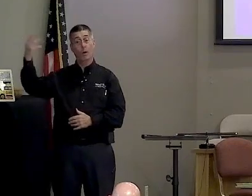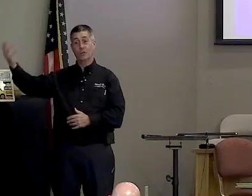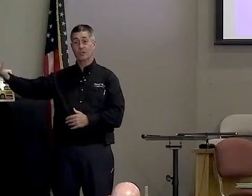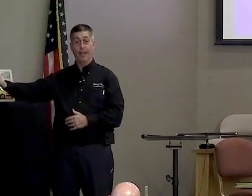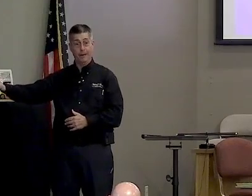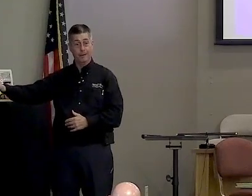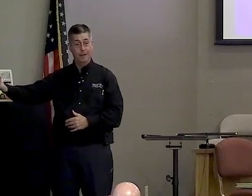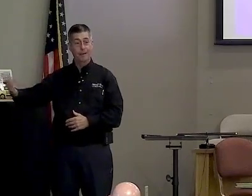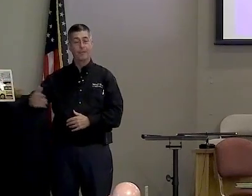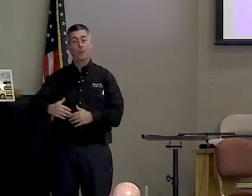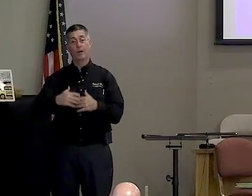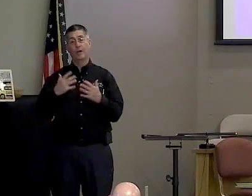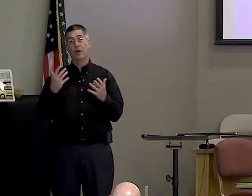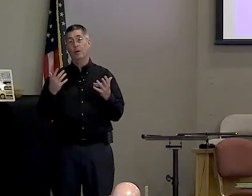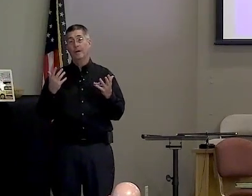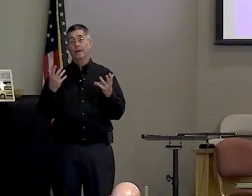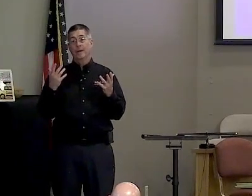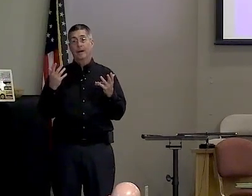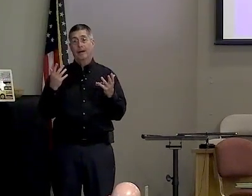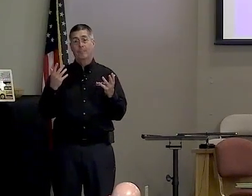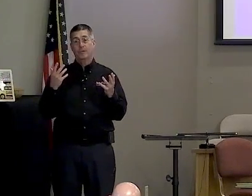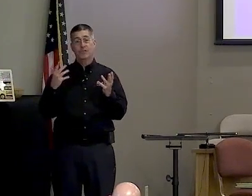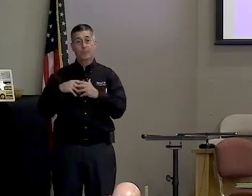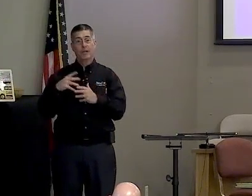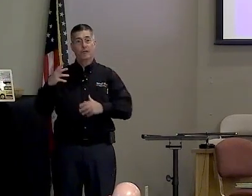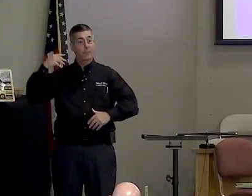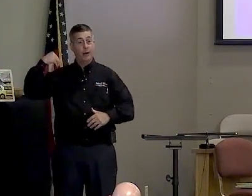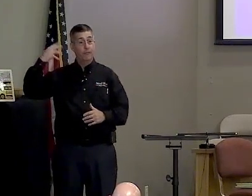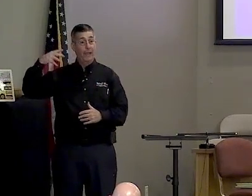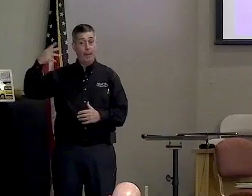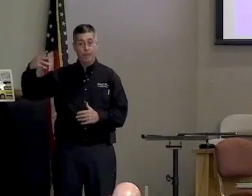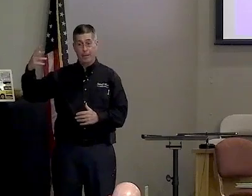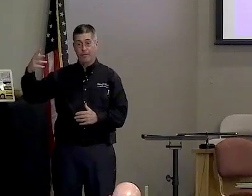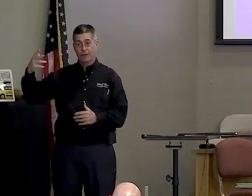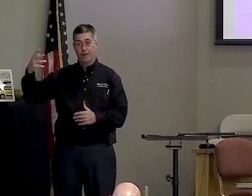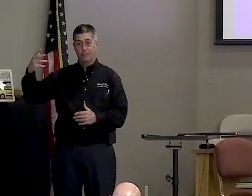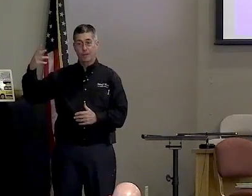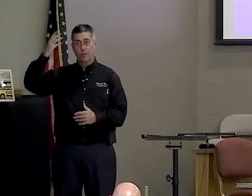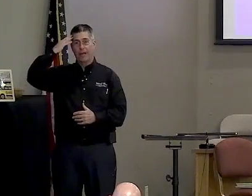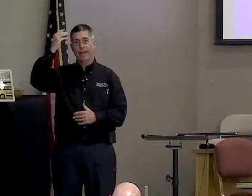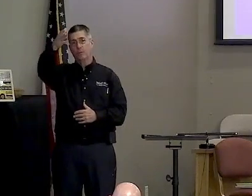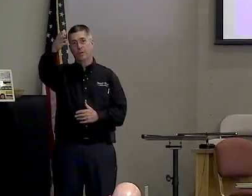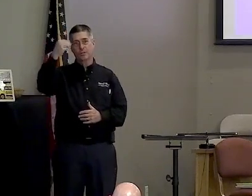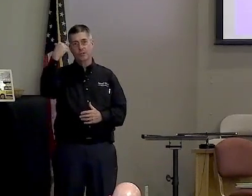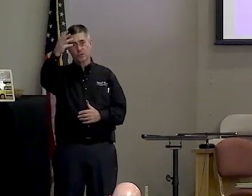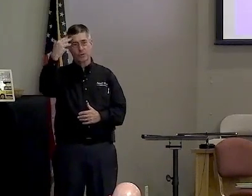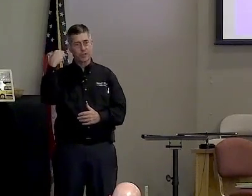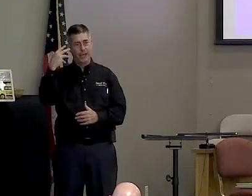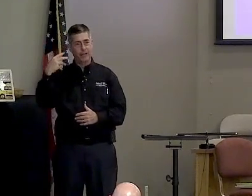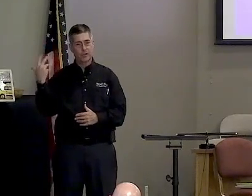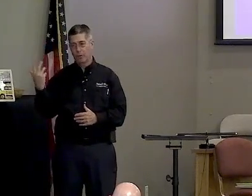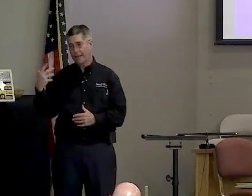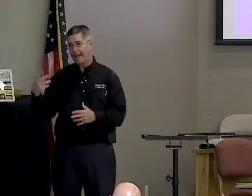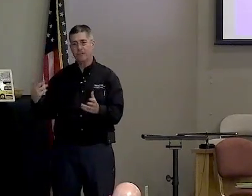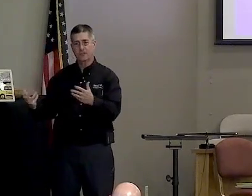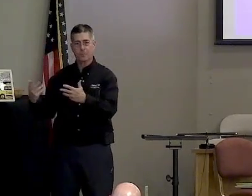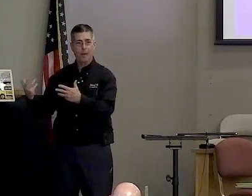was said. They want to know something from their family that they're relating to what just was said. And so, okay, how does this apply?